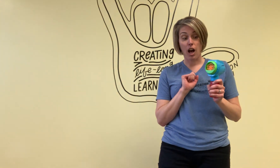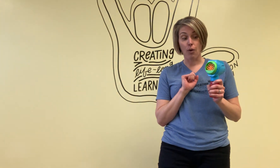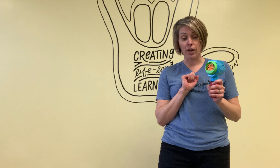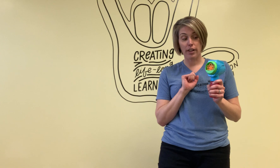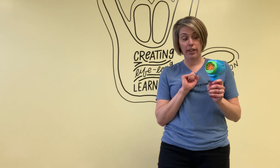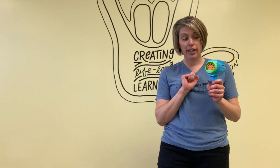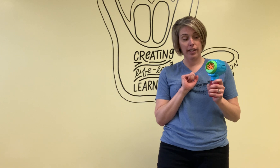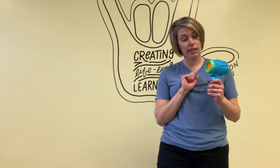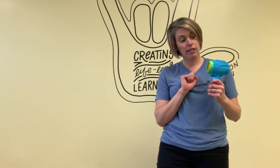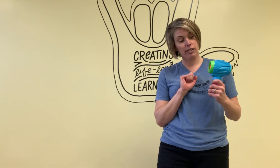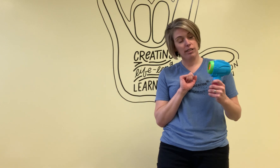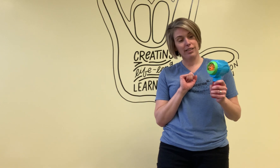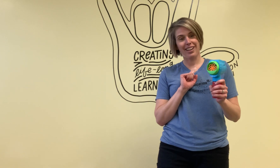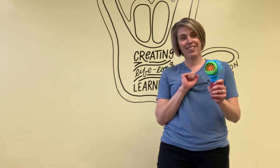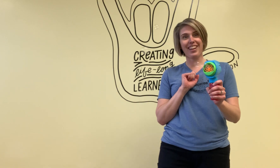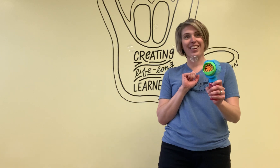Where are they? There they are.